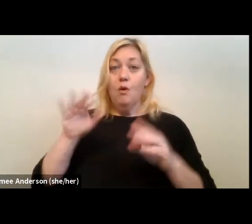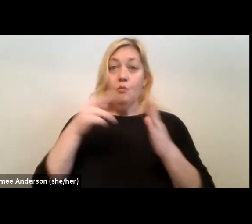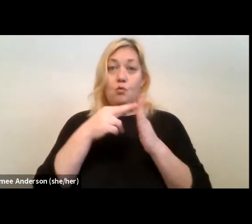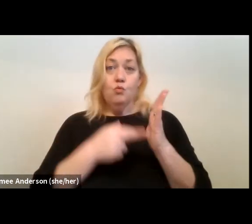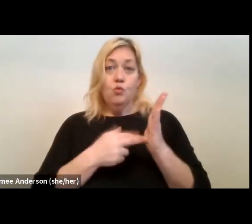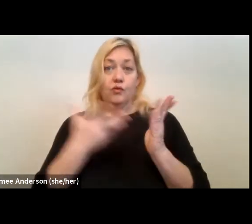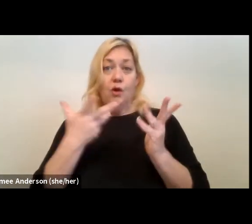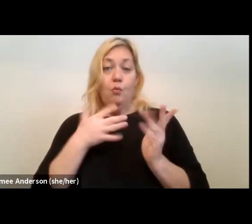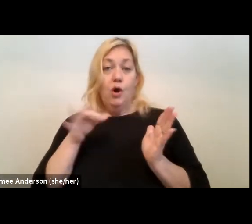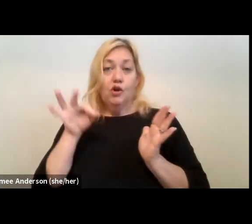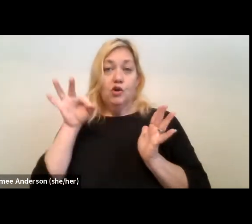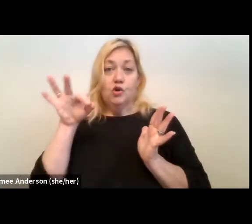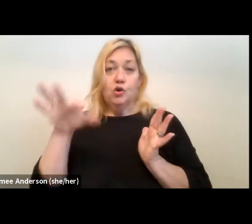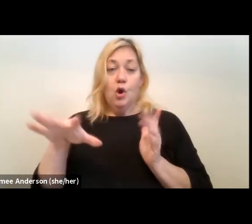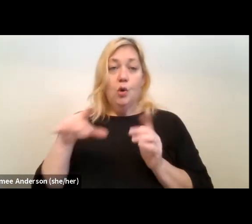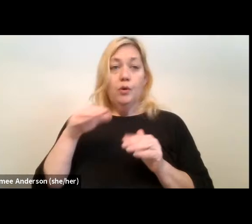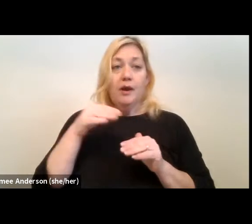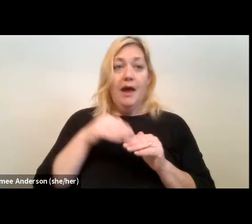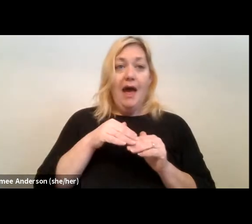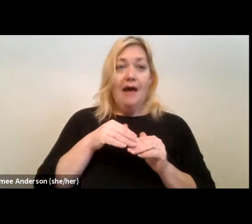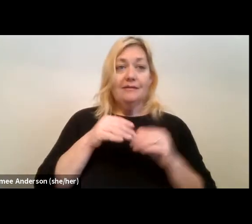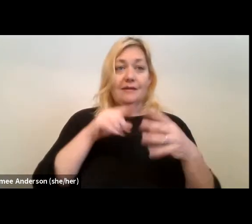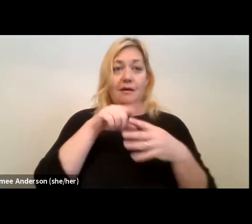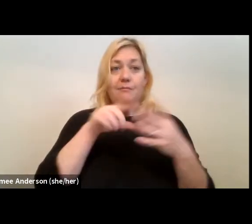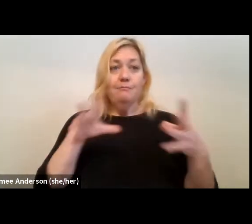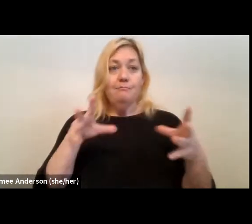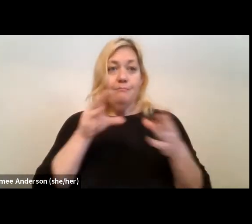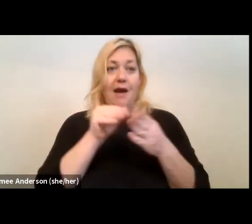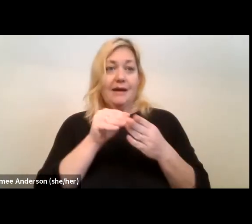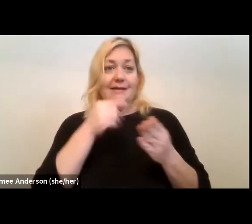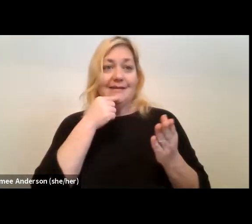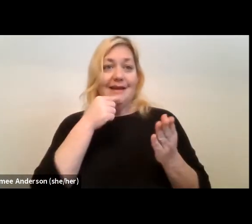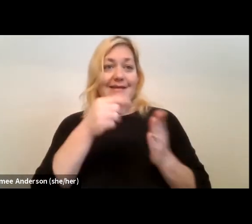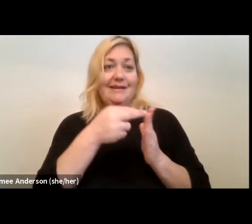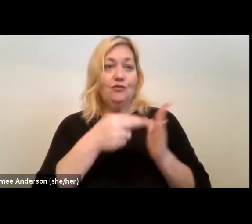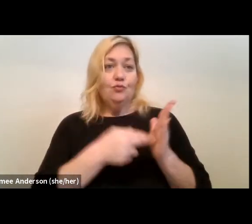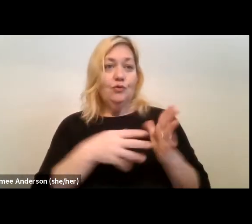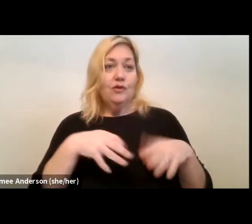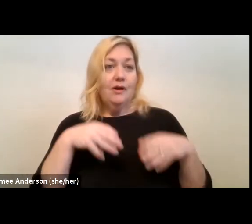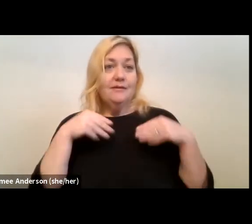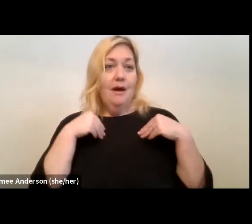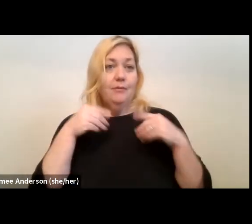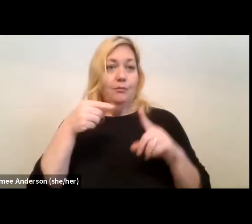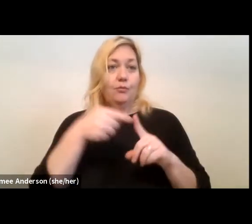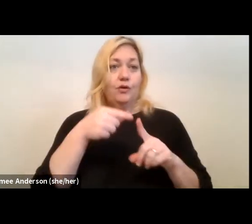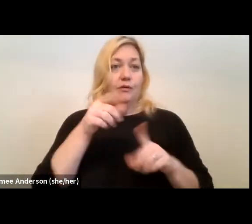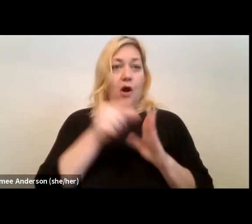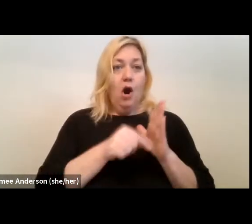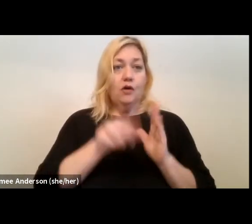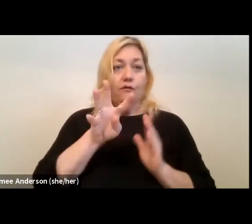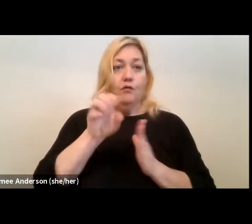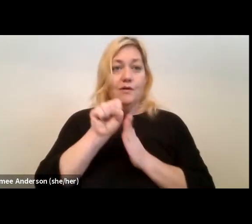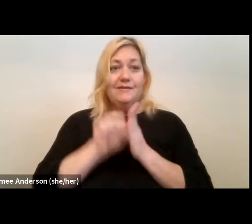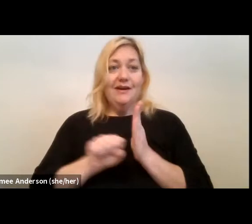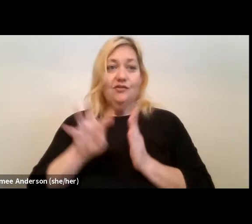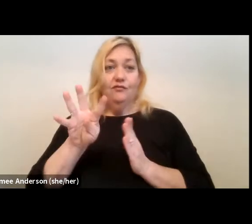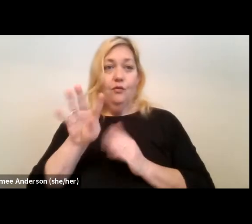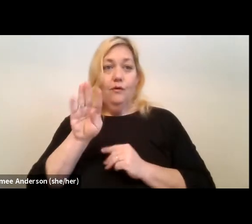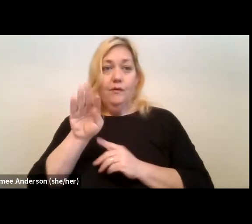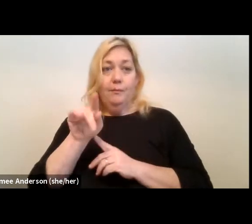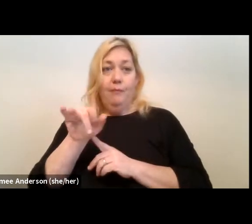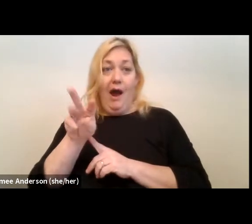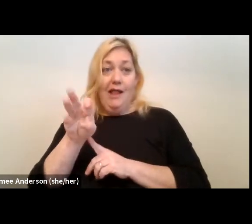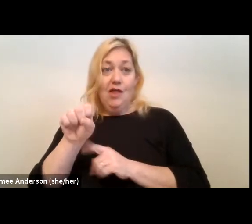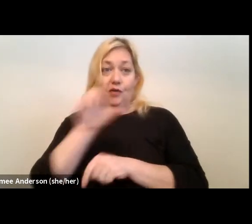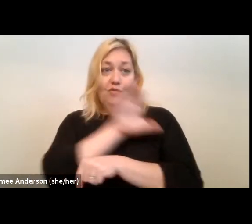note, as the floor packet says, that these rules are adopted pursuant to Article 4, Section 4 of the CDP bylaws, which empowers